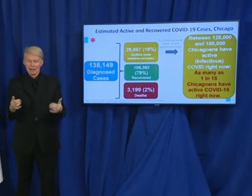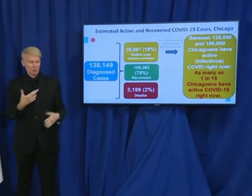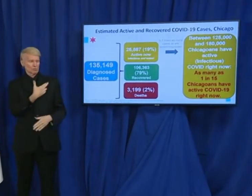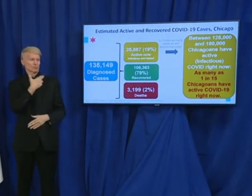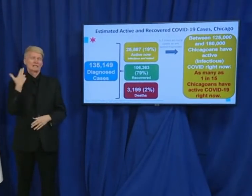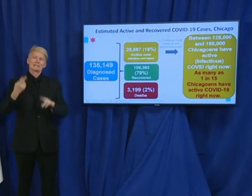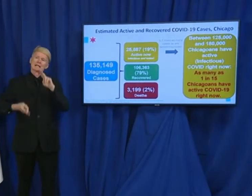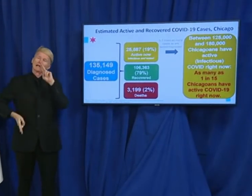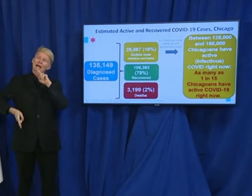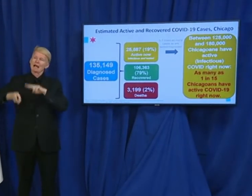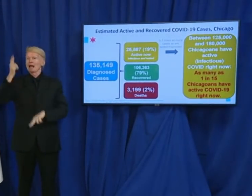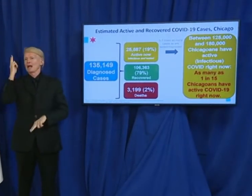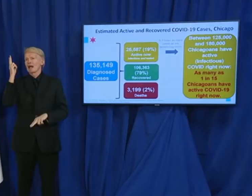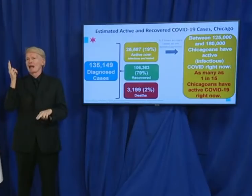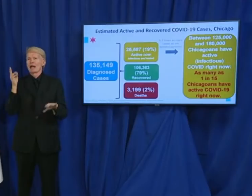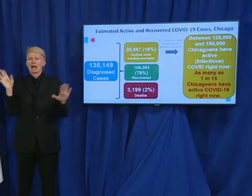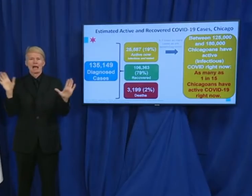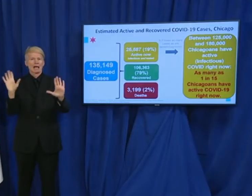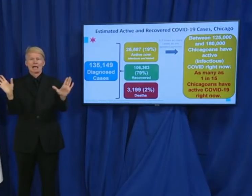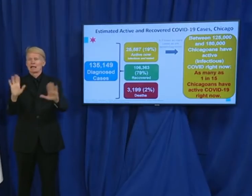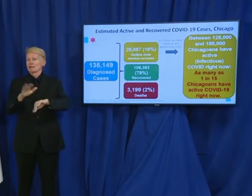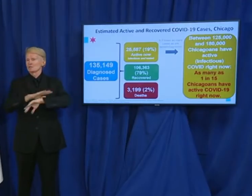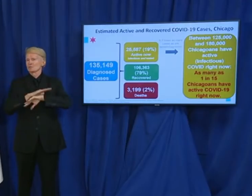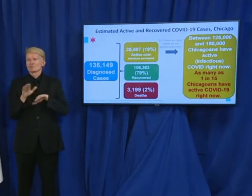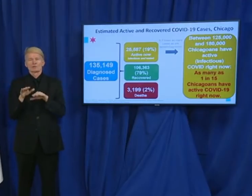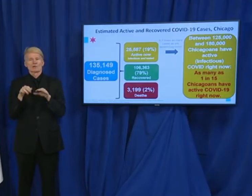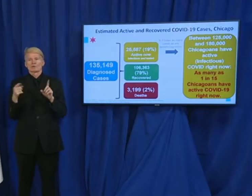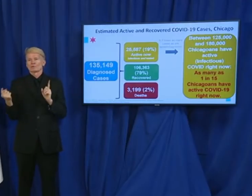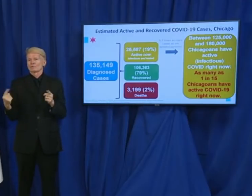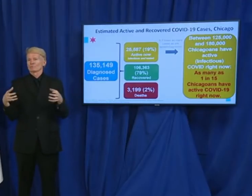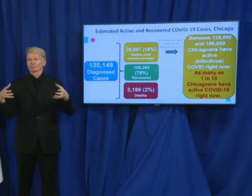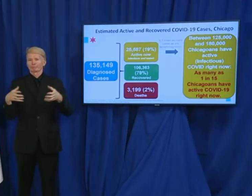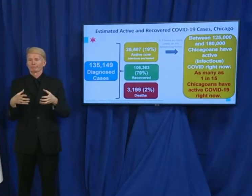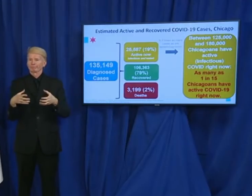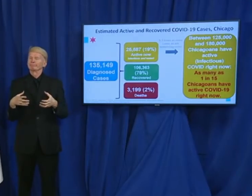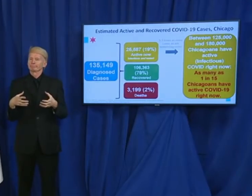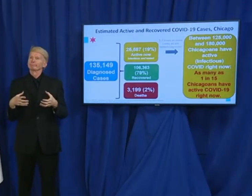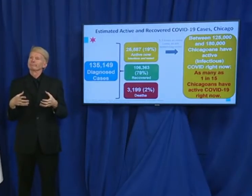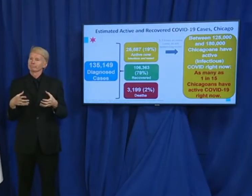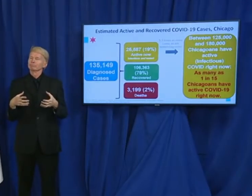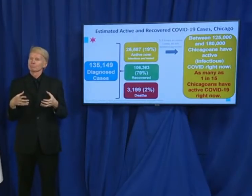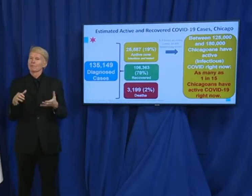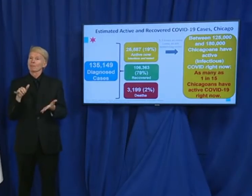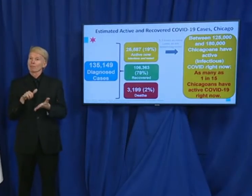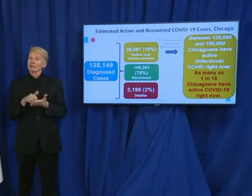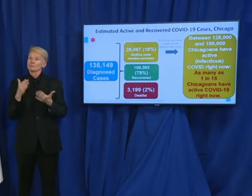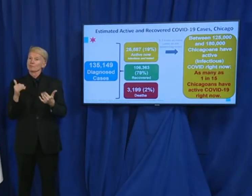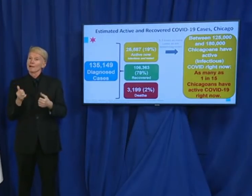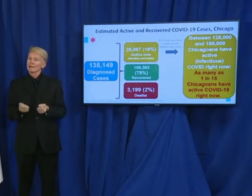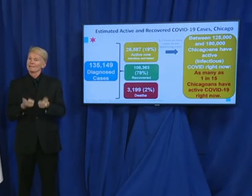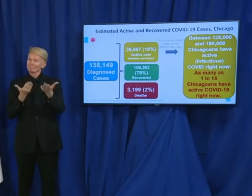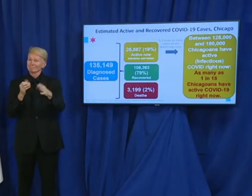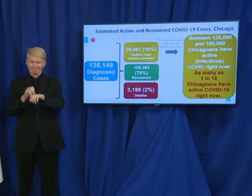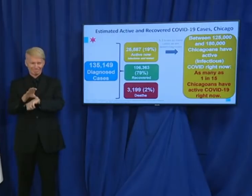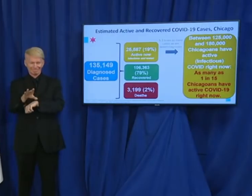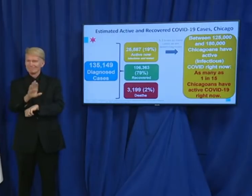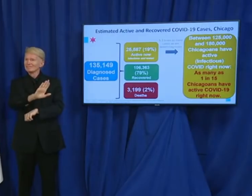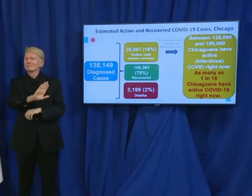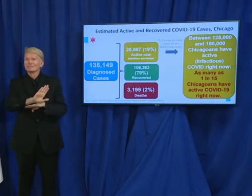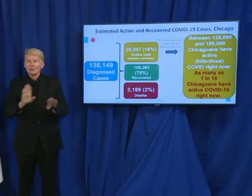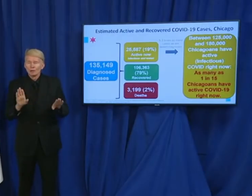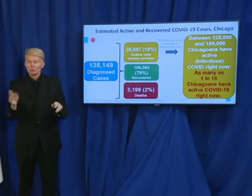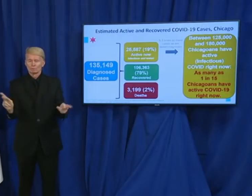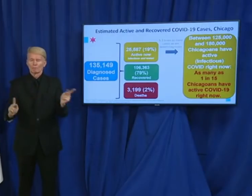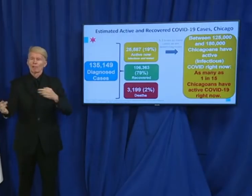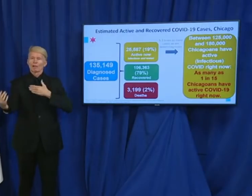gathering is significant. It's why we've recommended that you not have